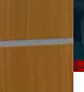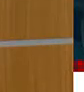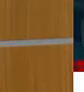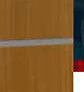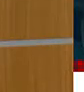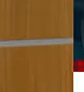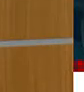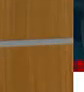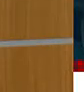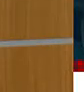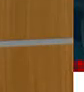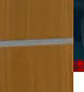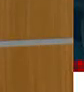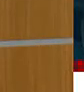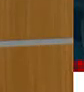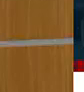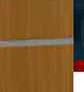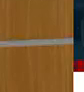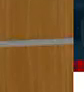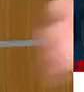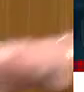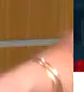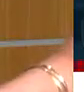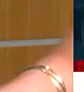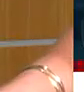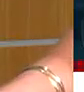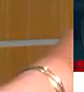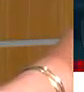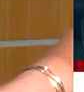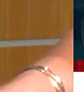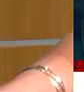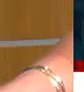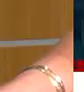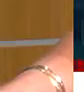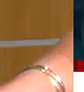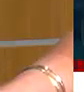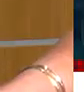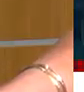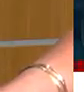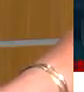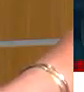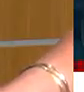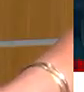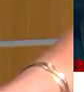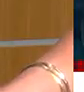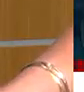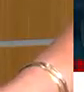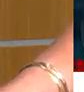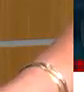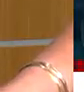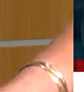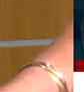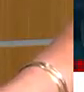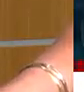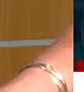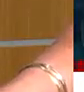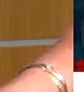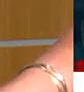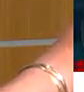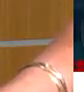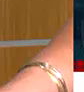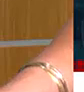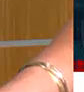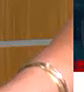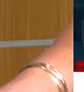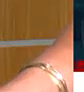seen from this storm. Now, as you know, with past storms, we would often hear from Governor McMaster and these officials in this capacity before the storm